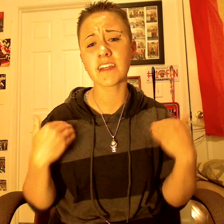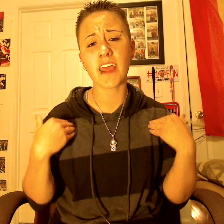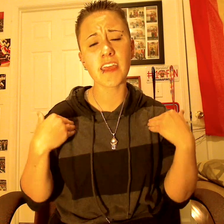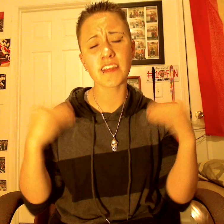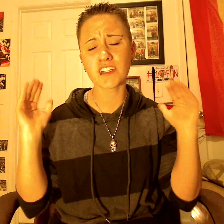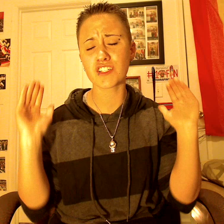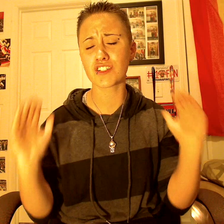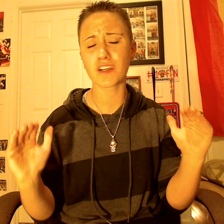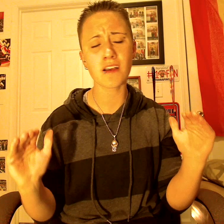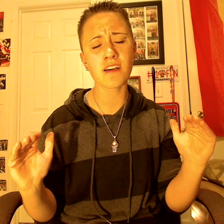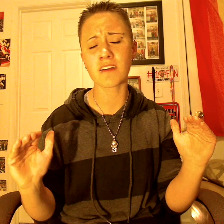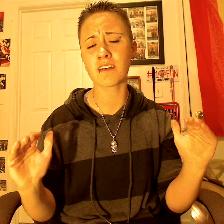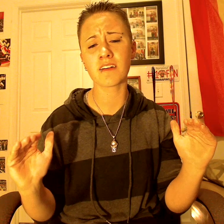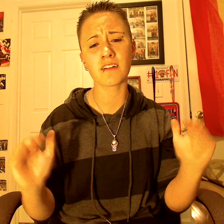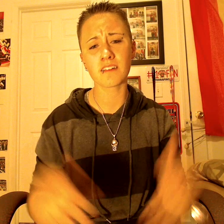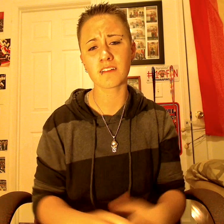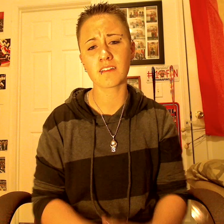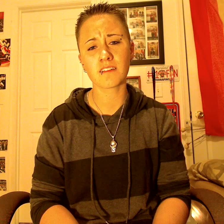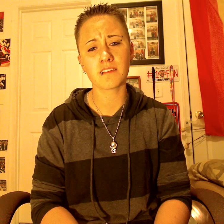Concrete angel.